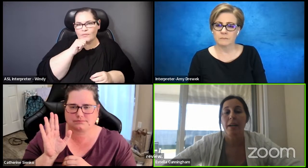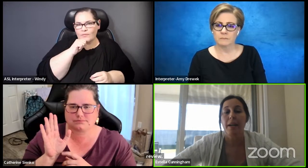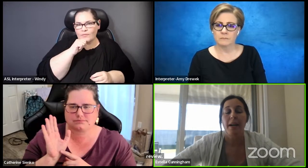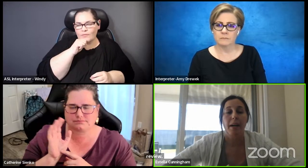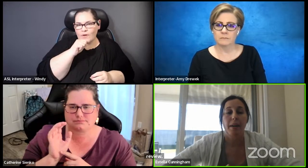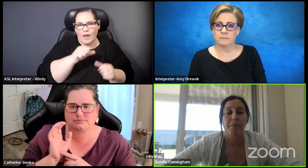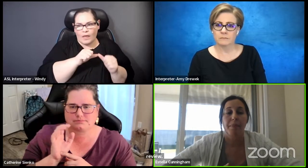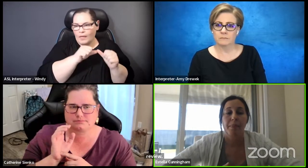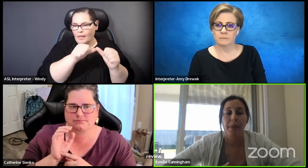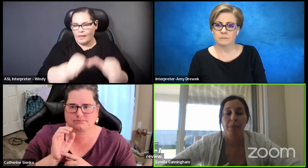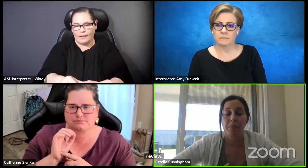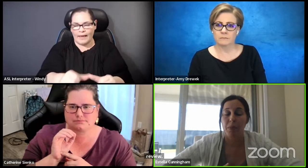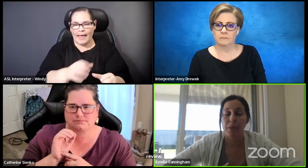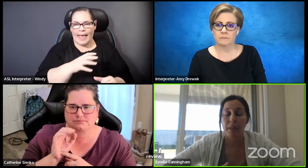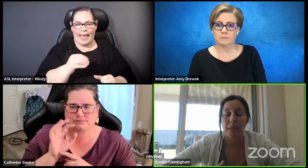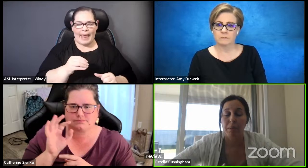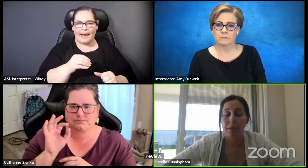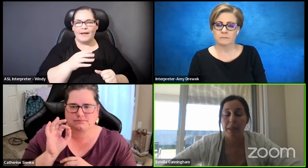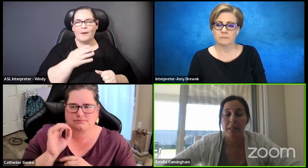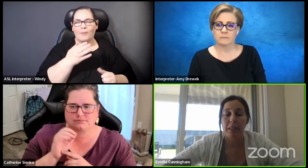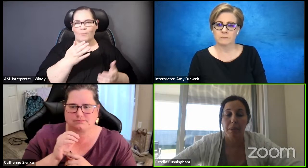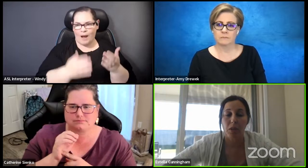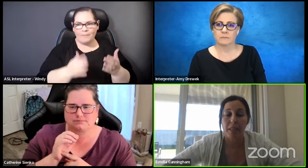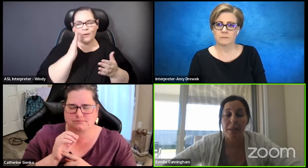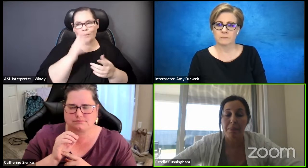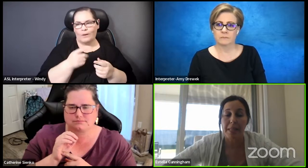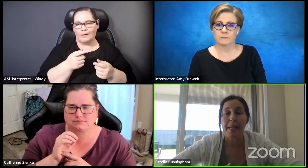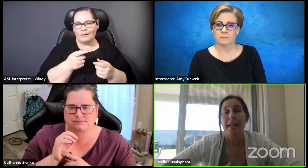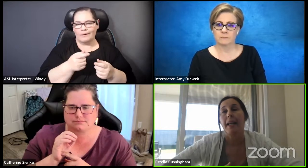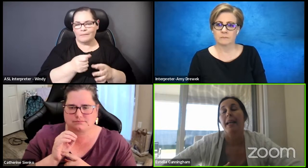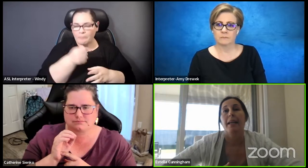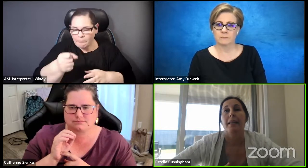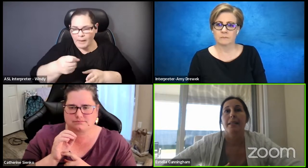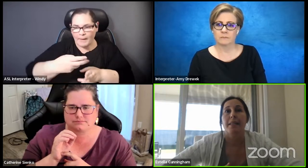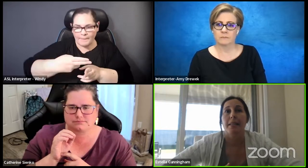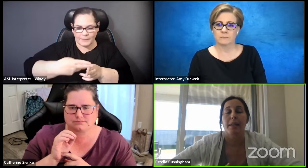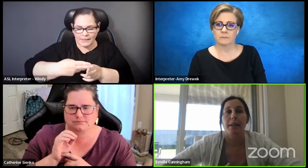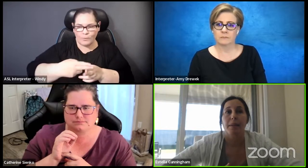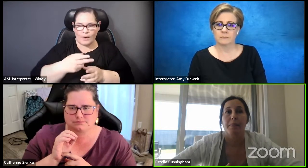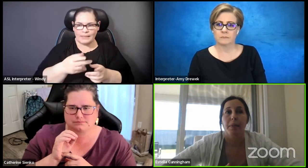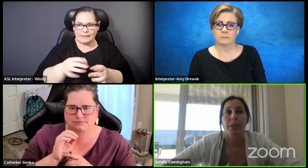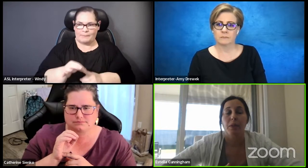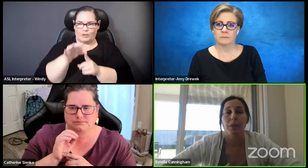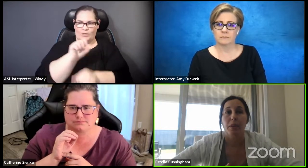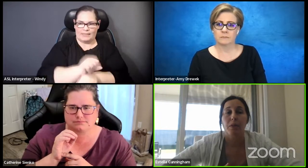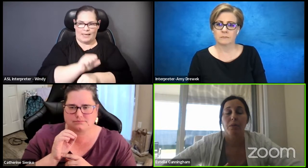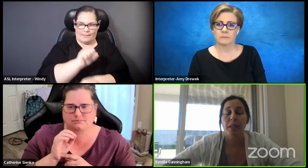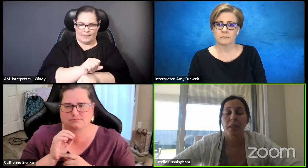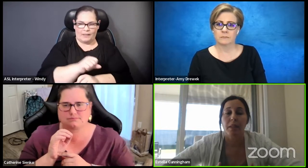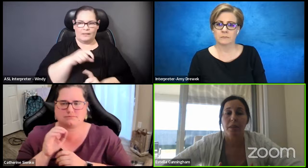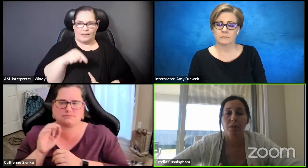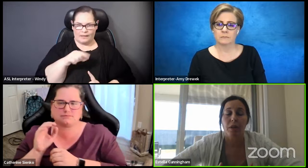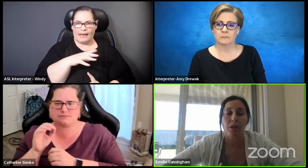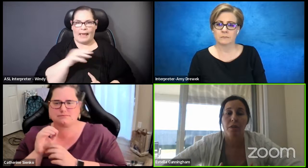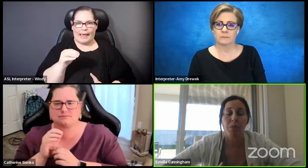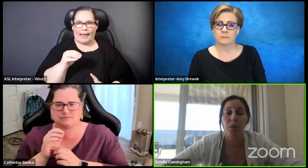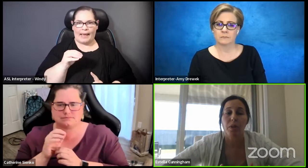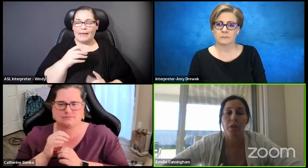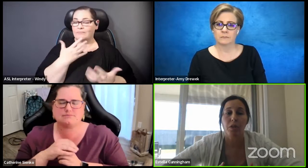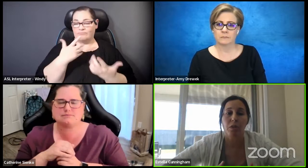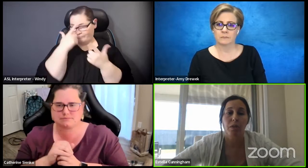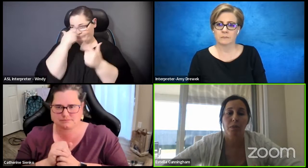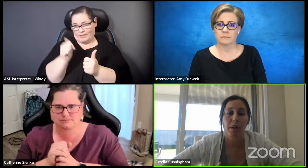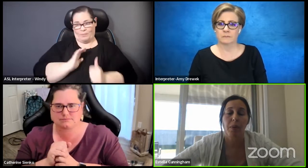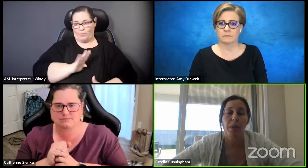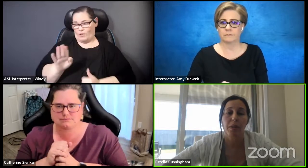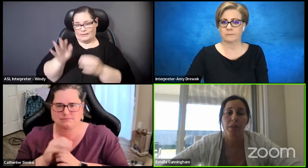here. They would more than likely be placed in a special assignment. And it is really the discretion of the board